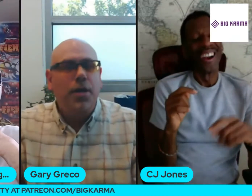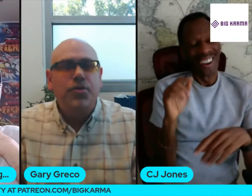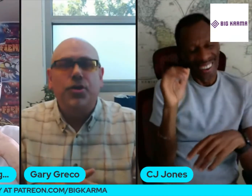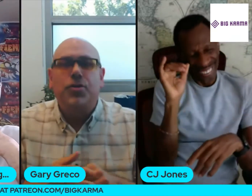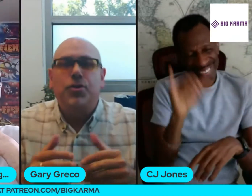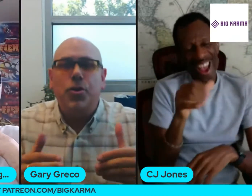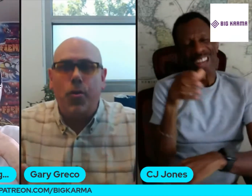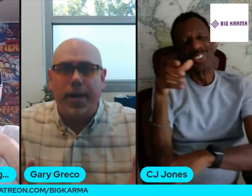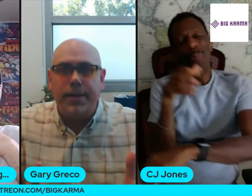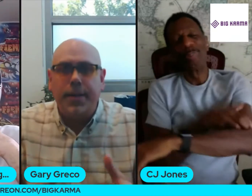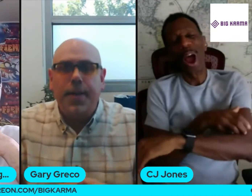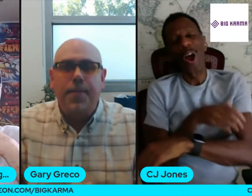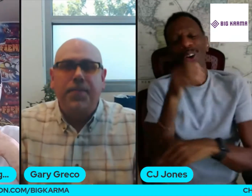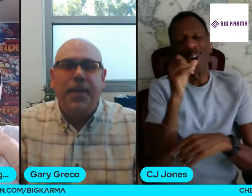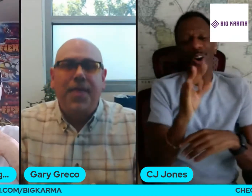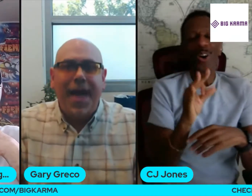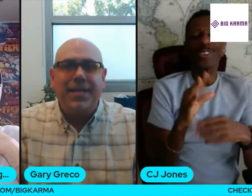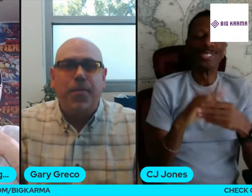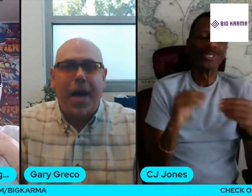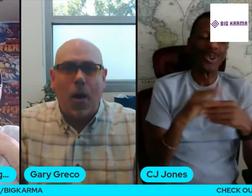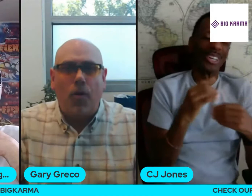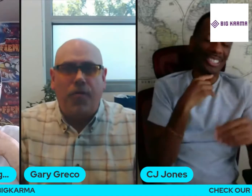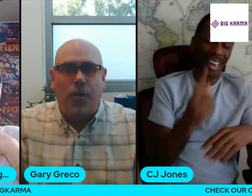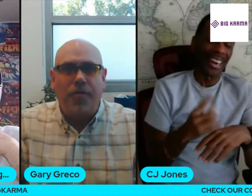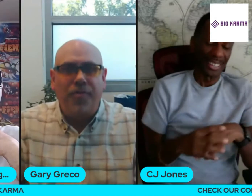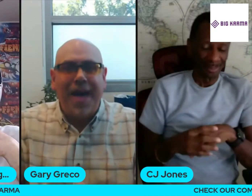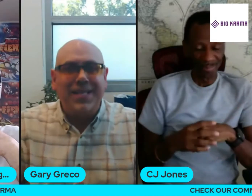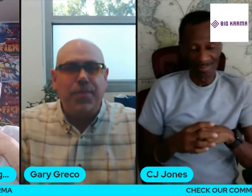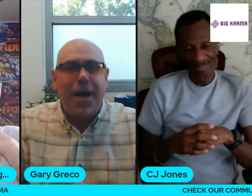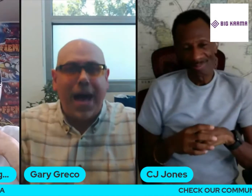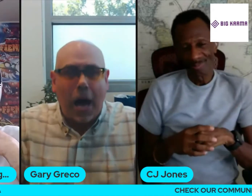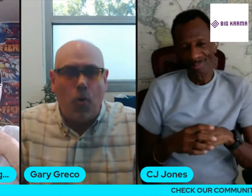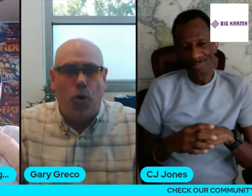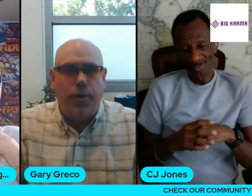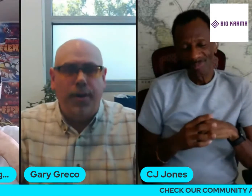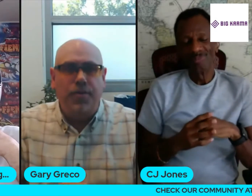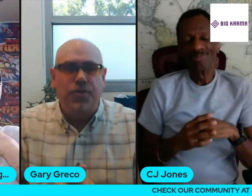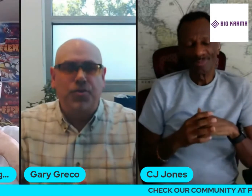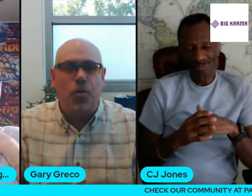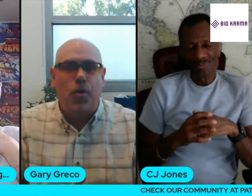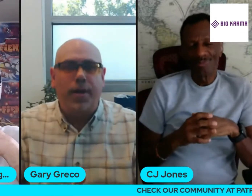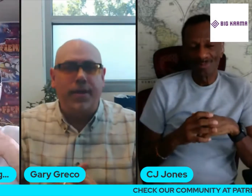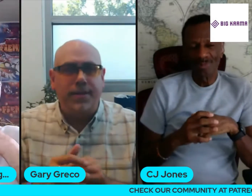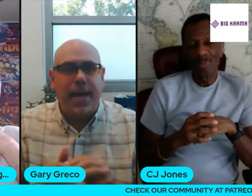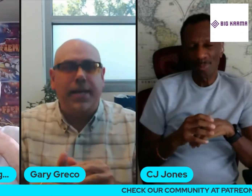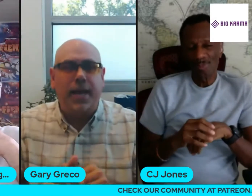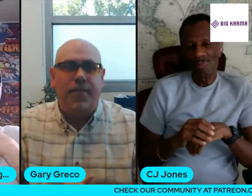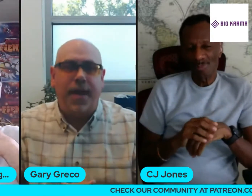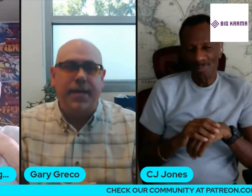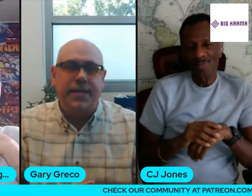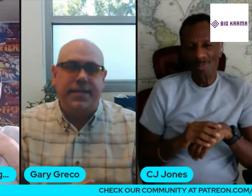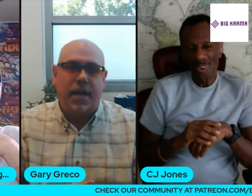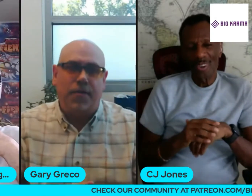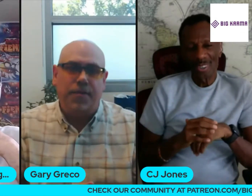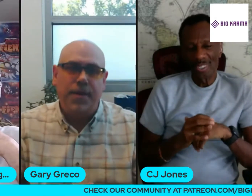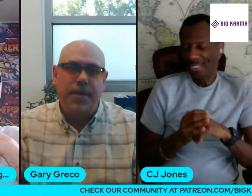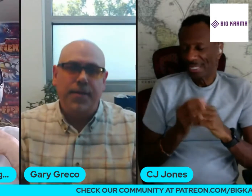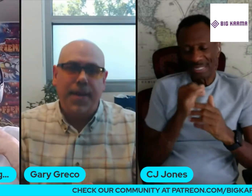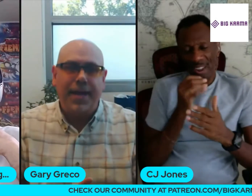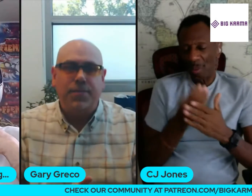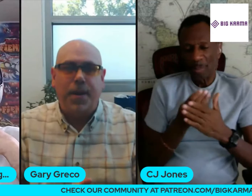world, just do it. That's powerful. That's power in the story and the telling of that in